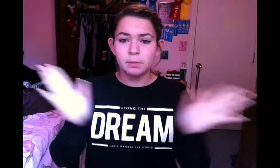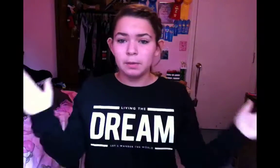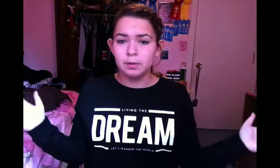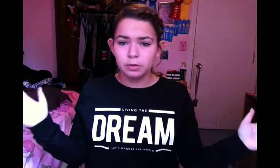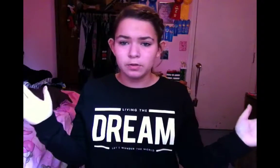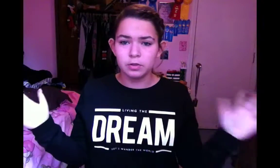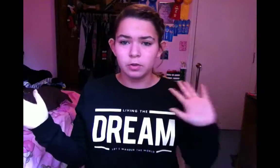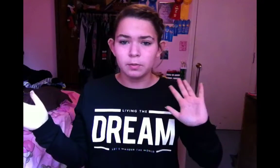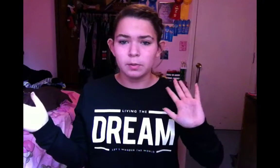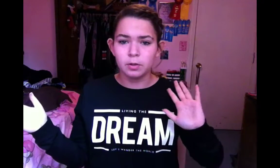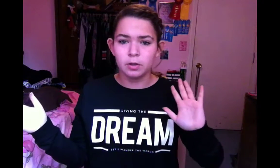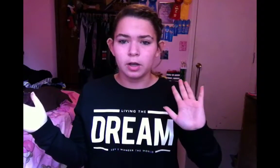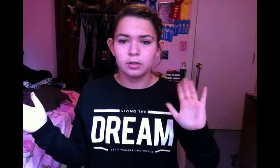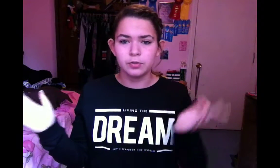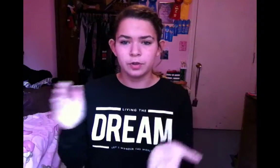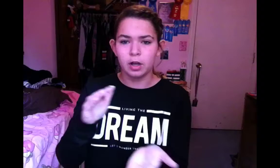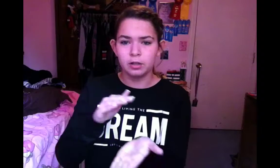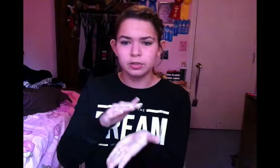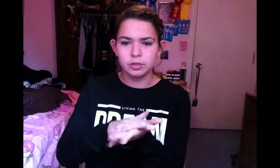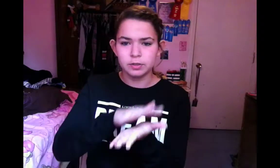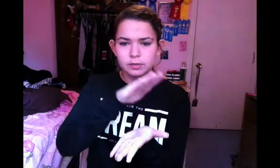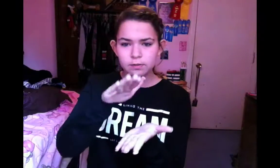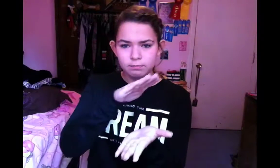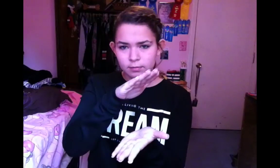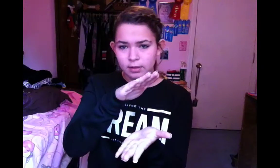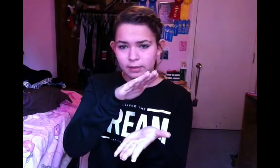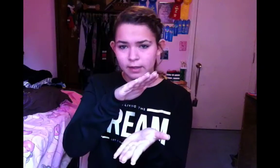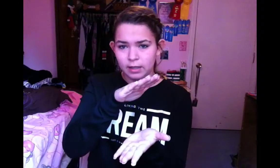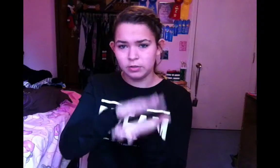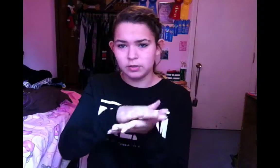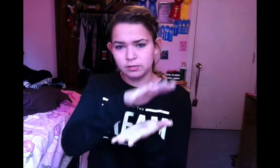Maybe you live in a dorm. Maybe you're in college. For college it's. Like that. just.